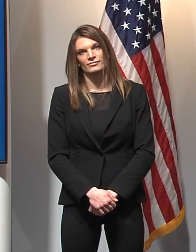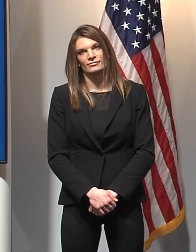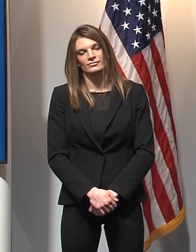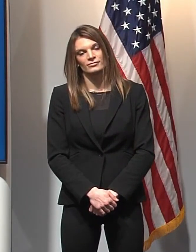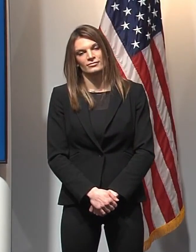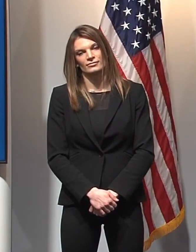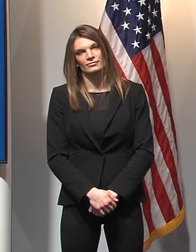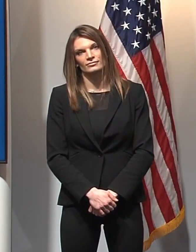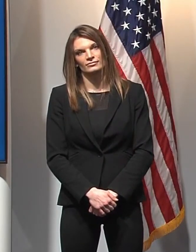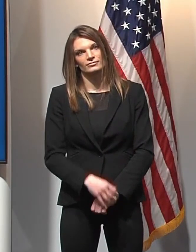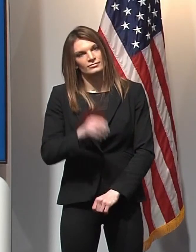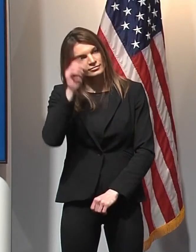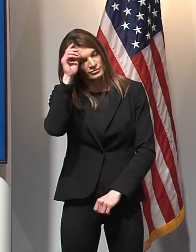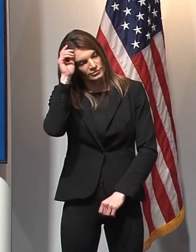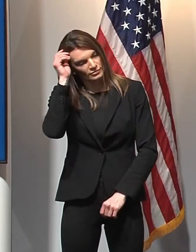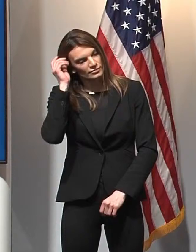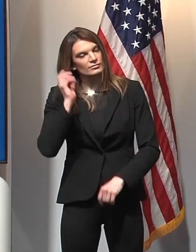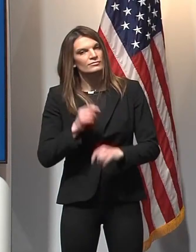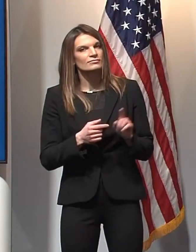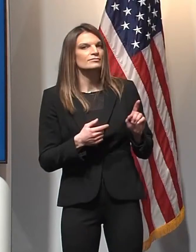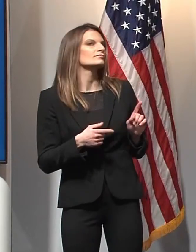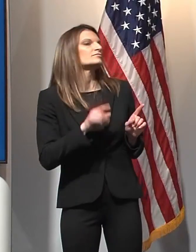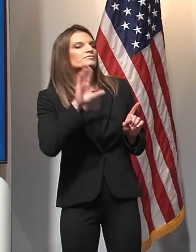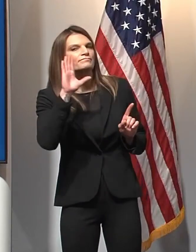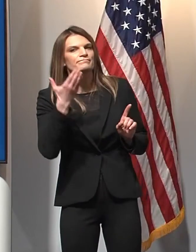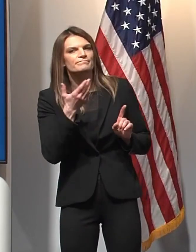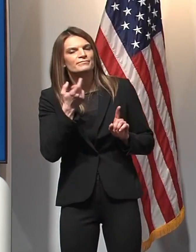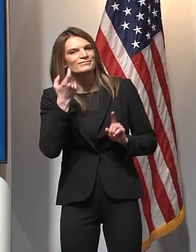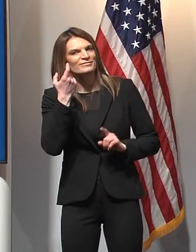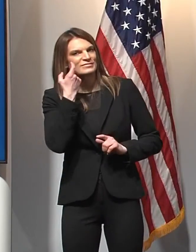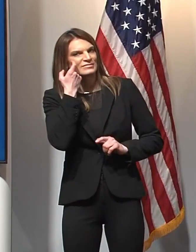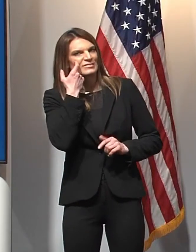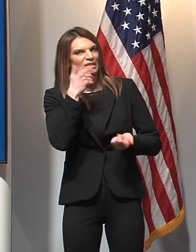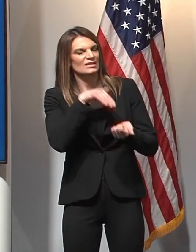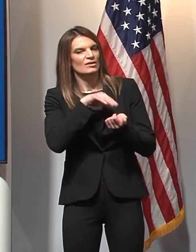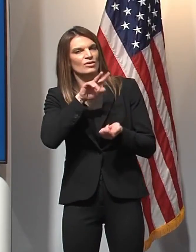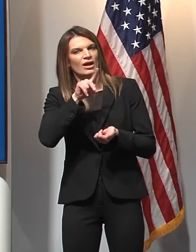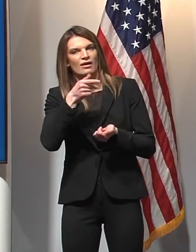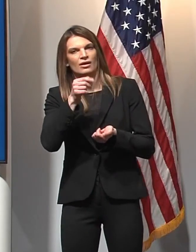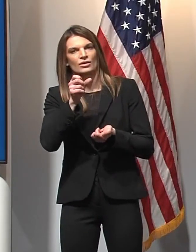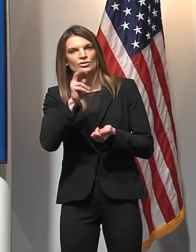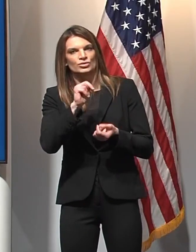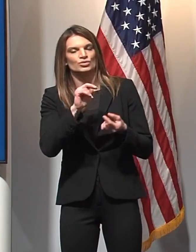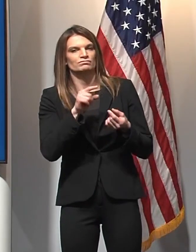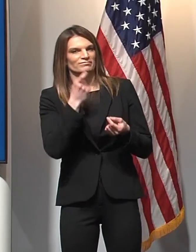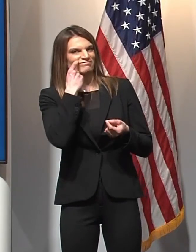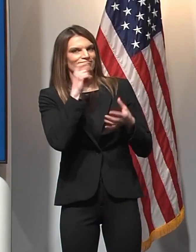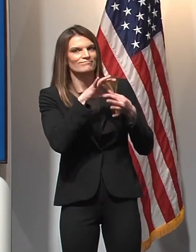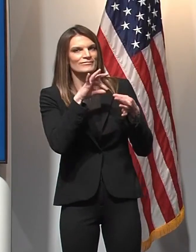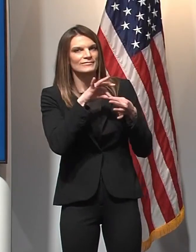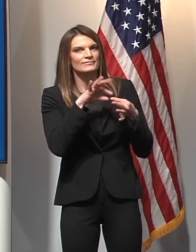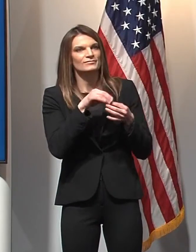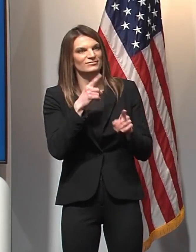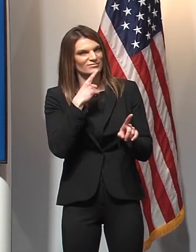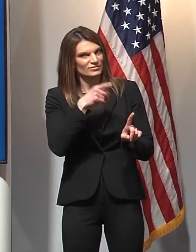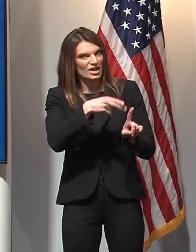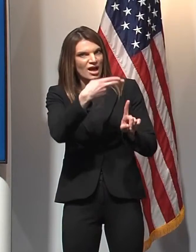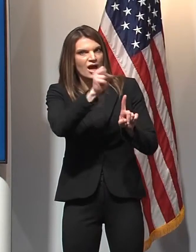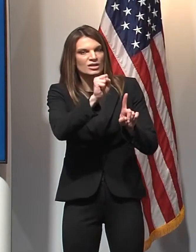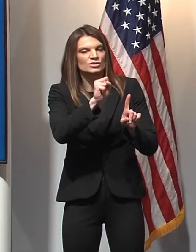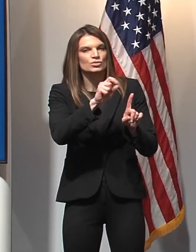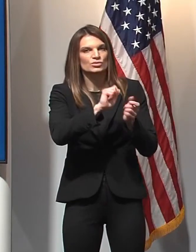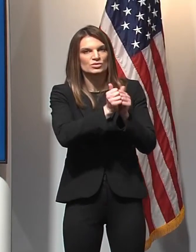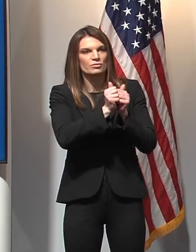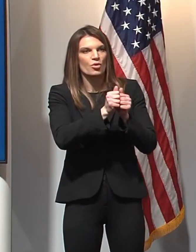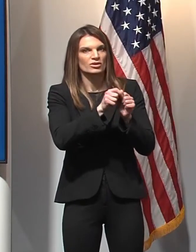Governor, it sounds like from what Dr. Khaldun was saying that you've established that outbreaks in high school athletics are